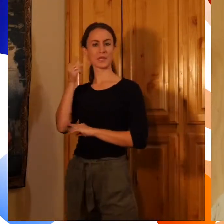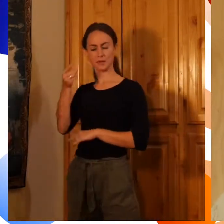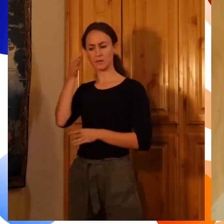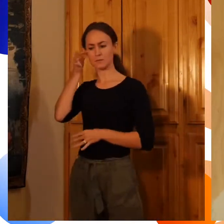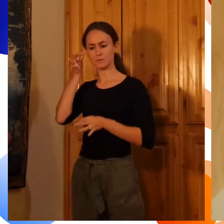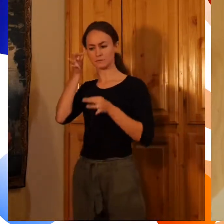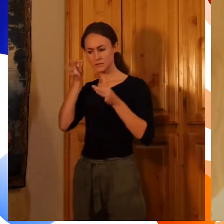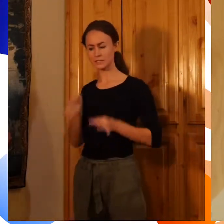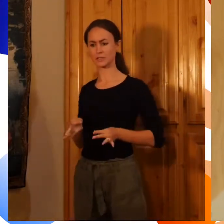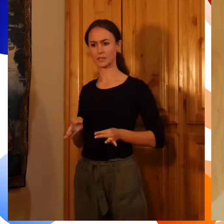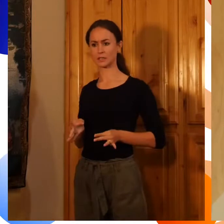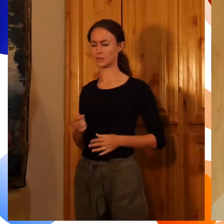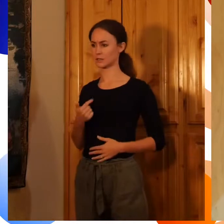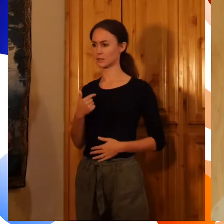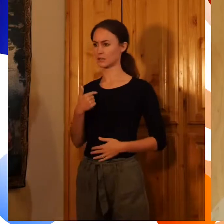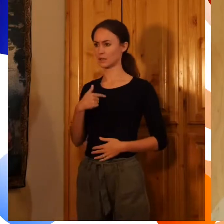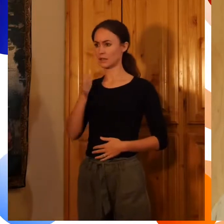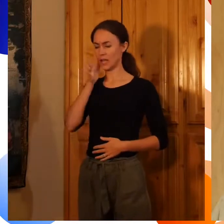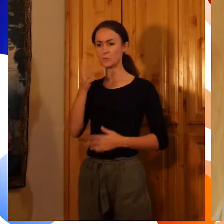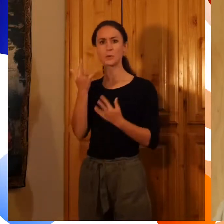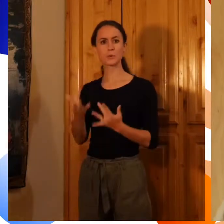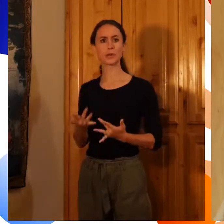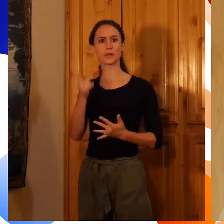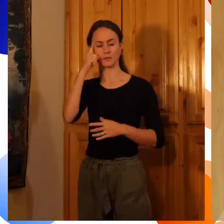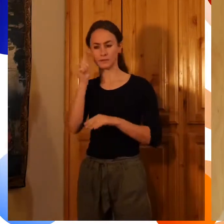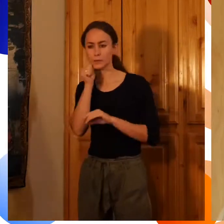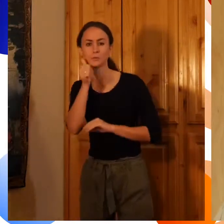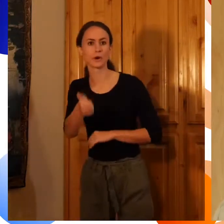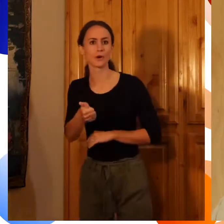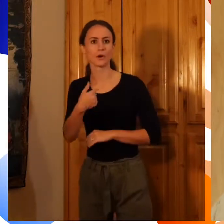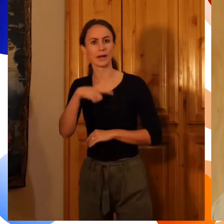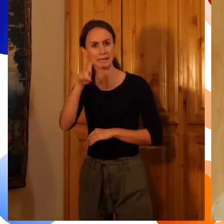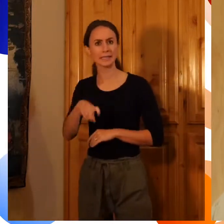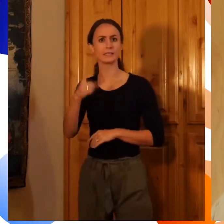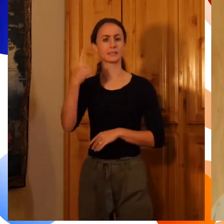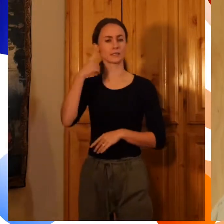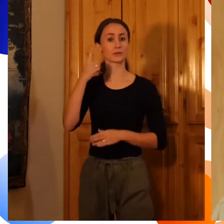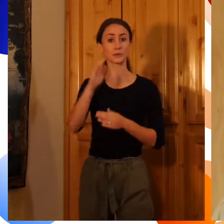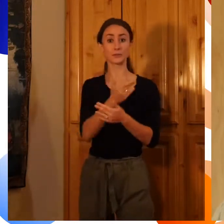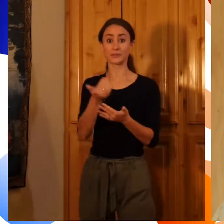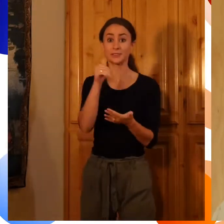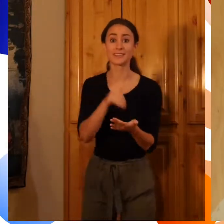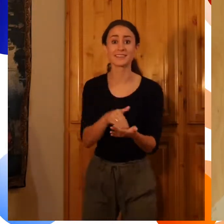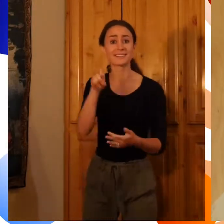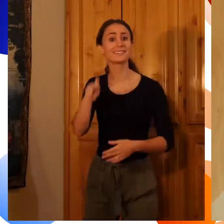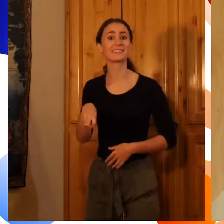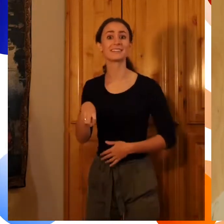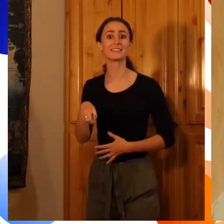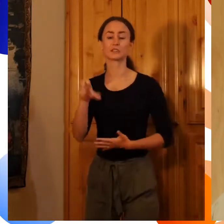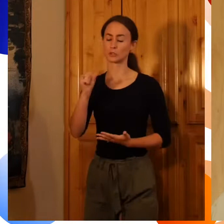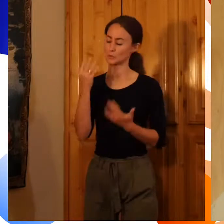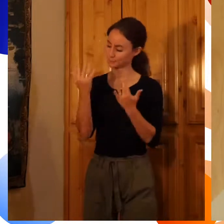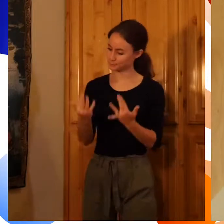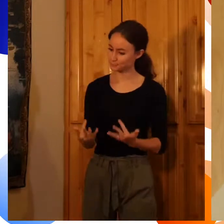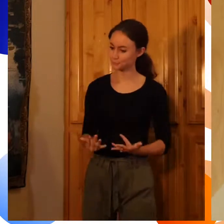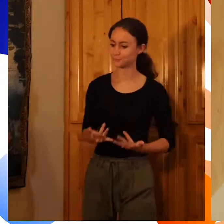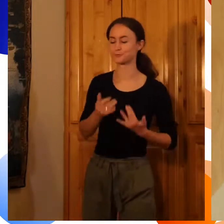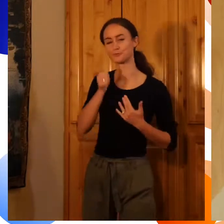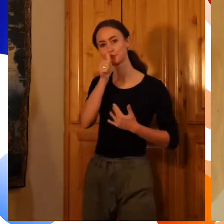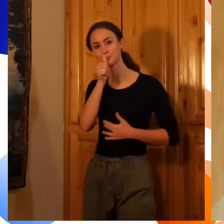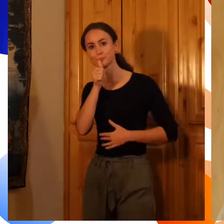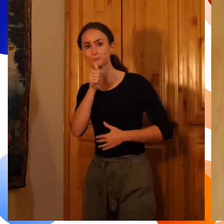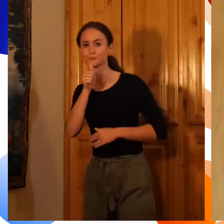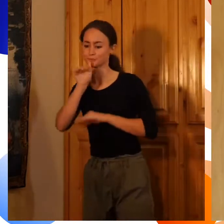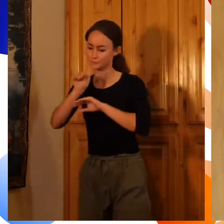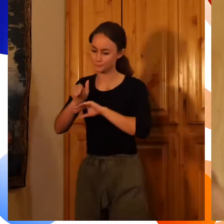day in order to hear the music of the goblins again. So all through that next day, and as it got dark and as it got late,